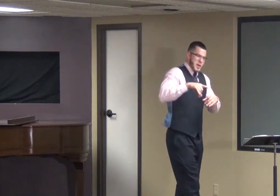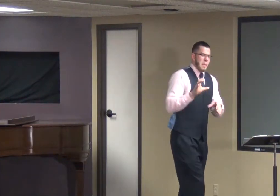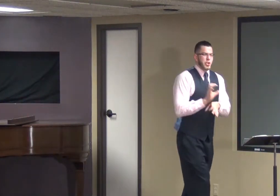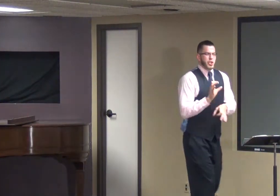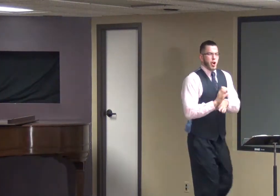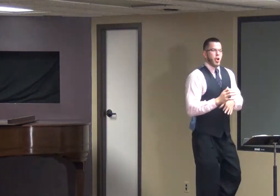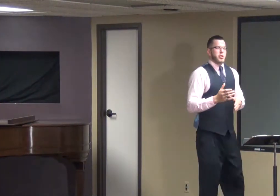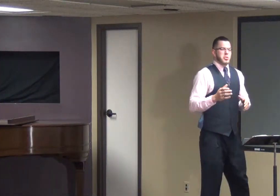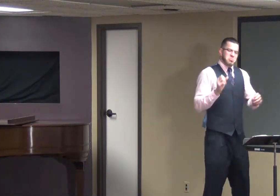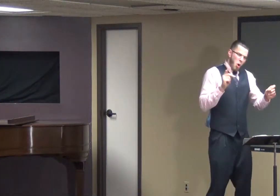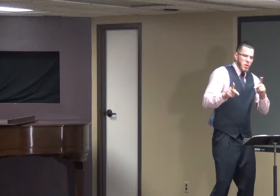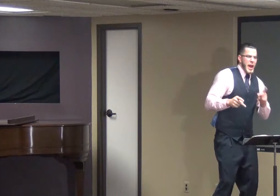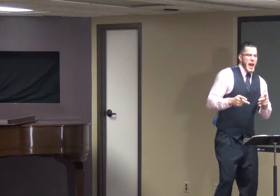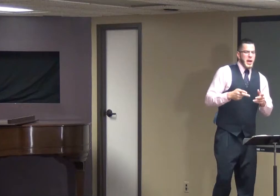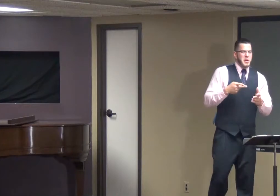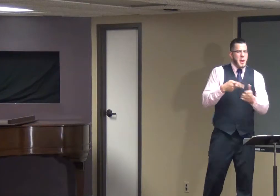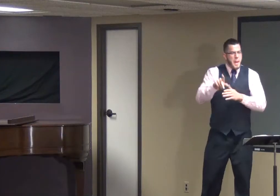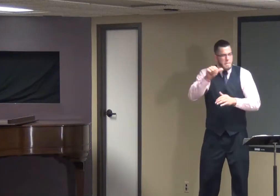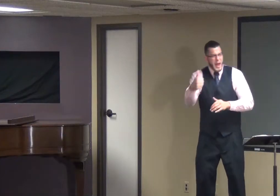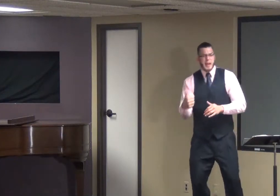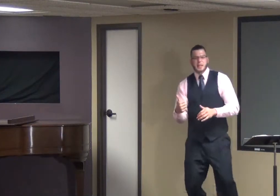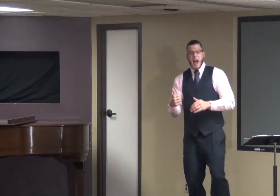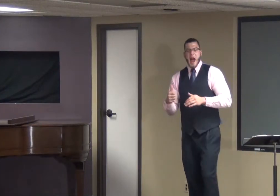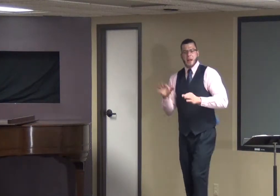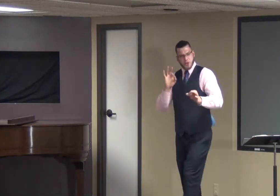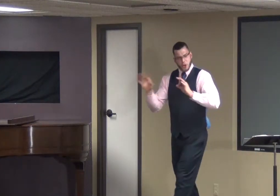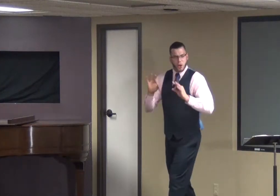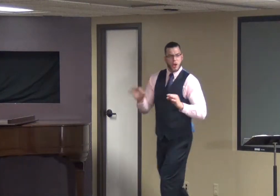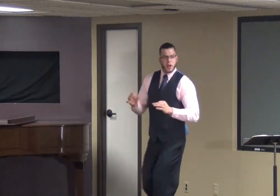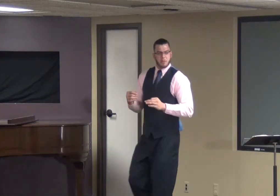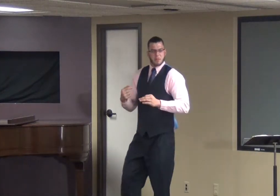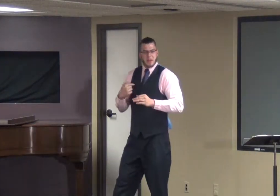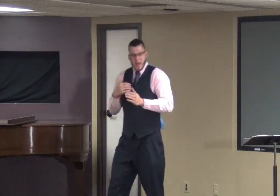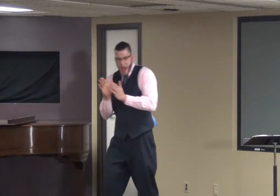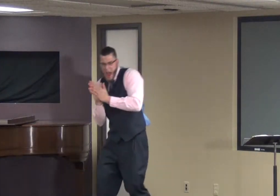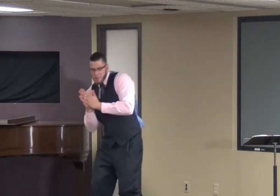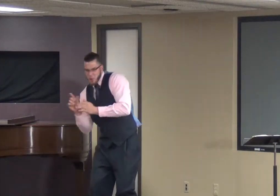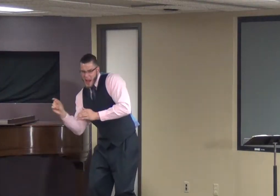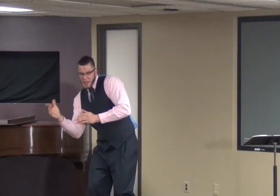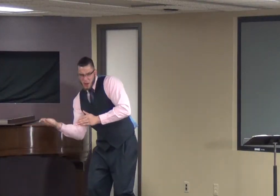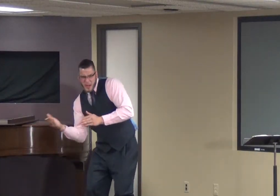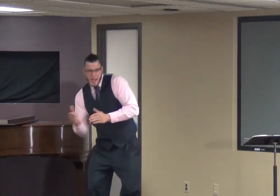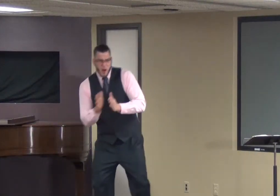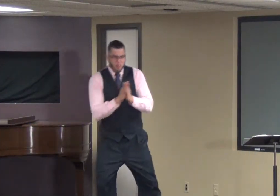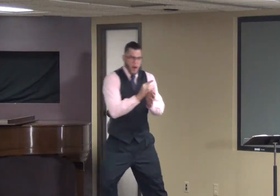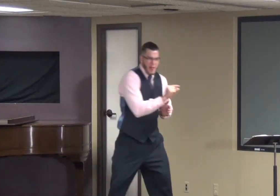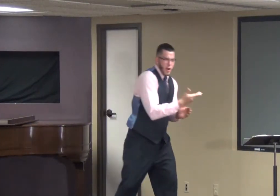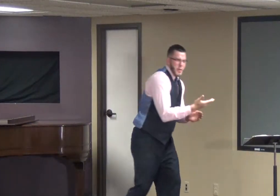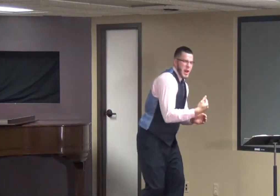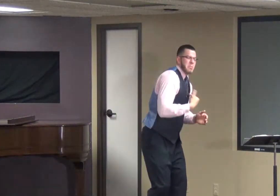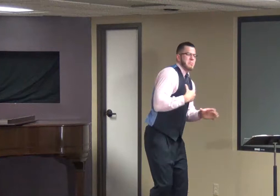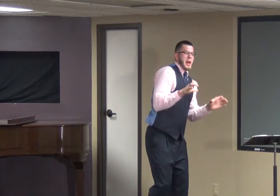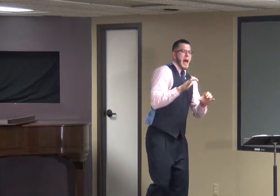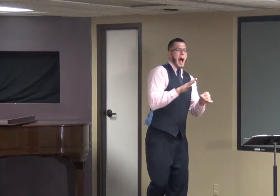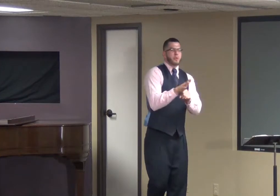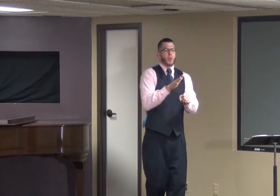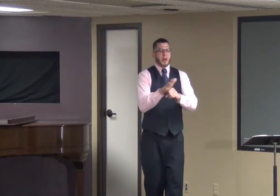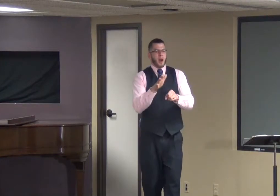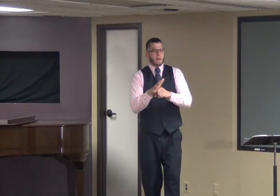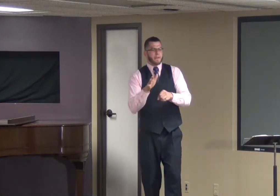come to church, okay, pay tithe, good. I pray a little here, pray a little there. I'm doing enough.